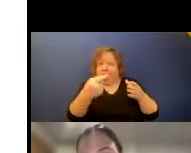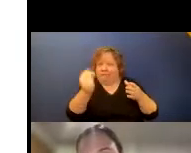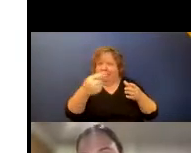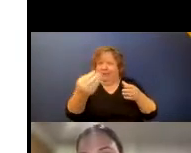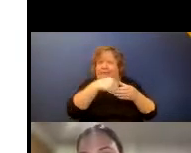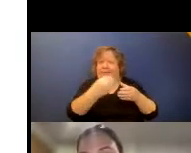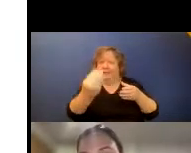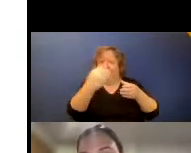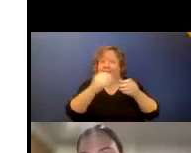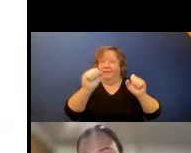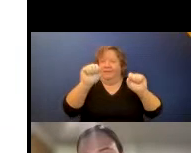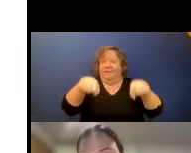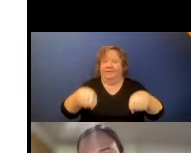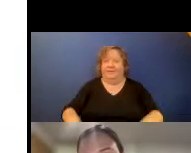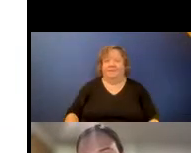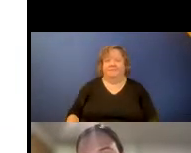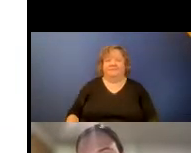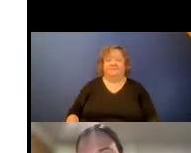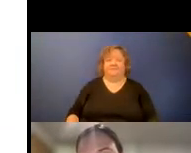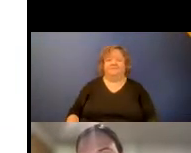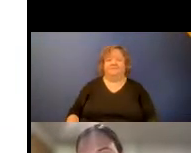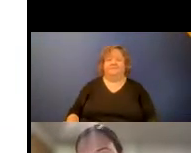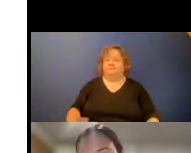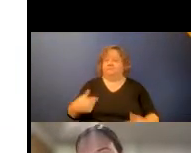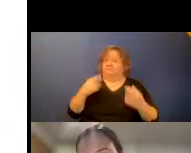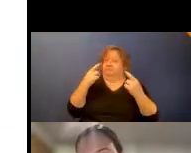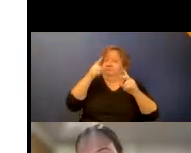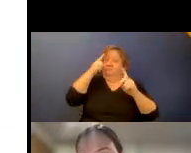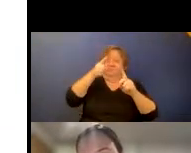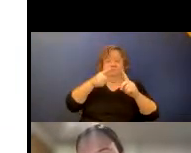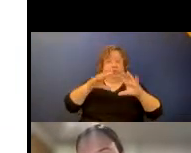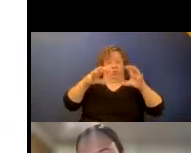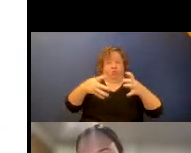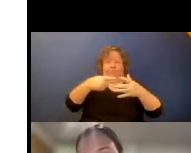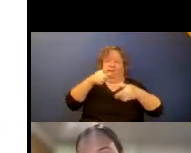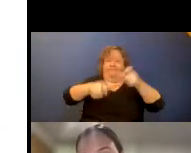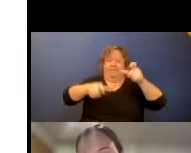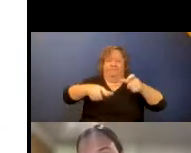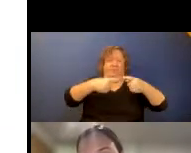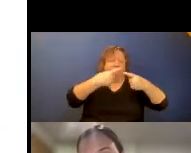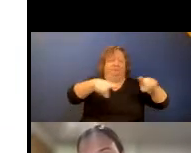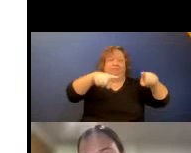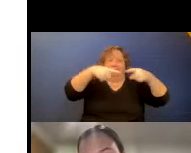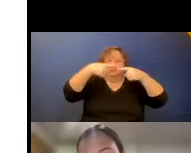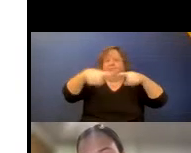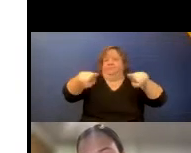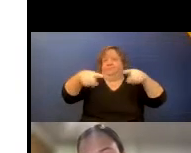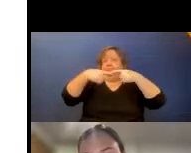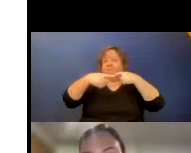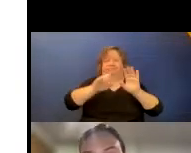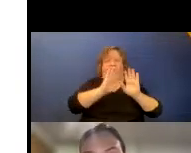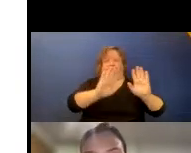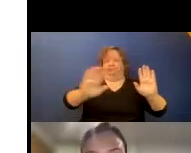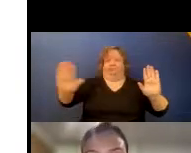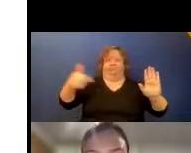as possible. Please let us know that by registering your interest, because the orientation meetings are coming